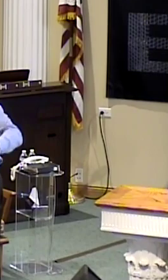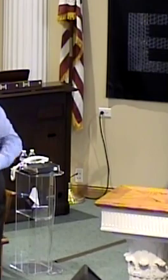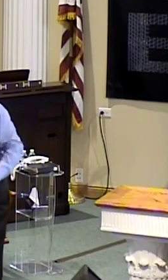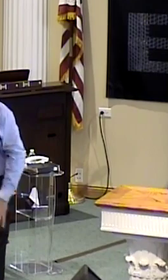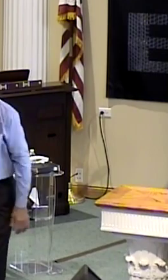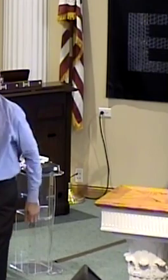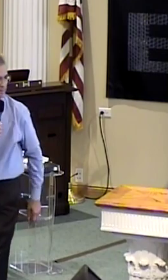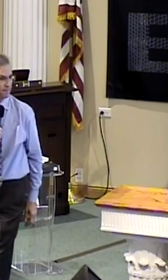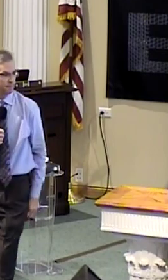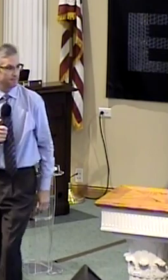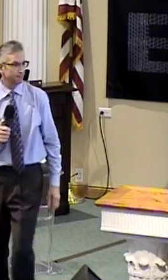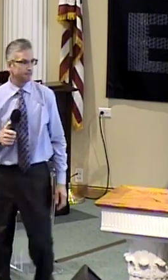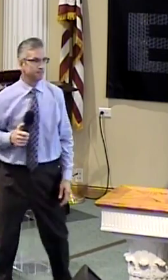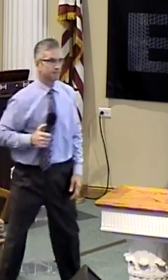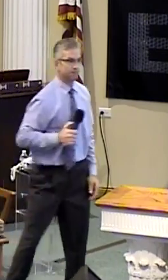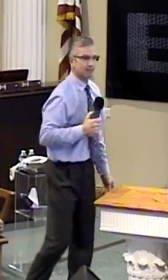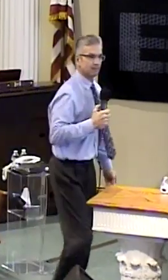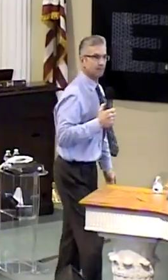God was speaking to him.